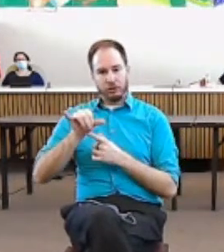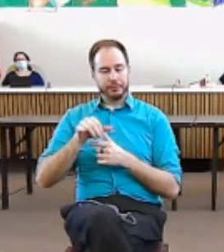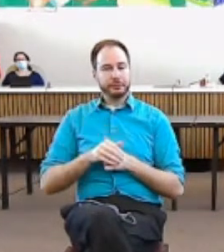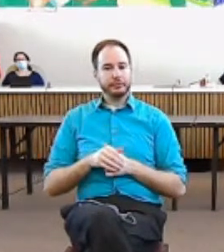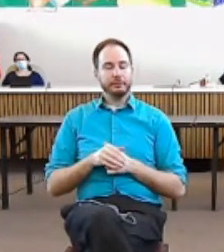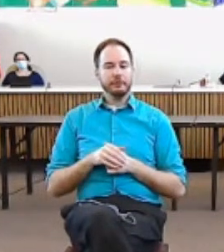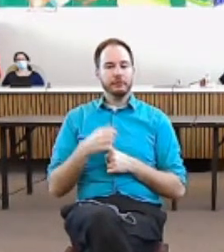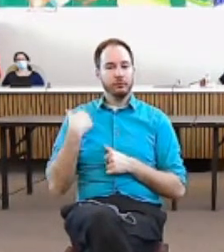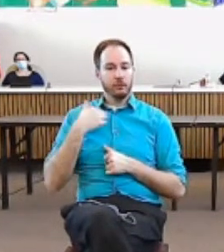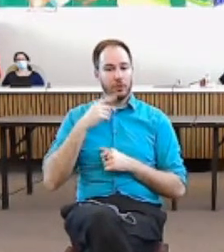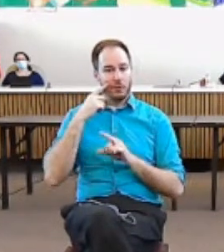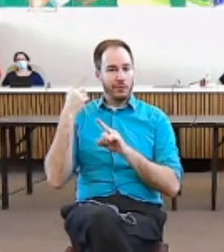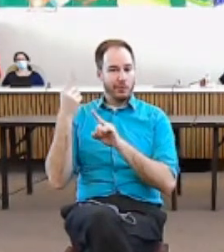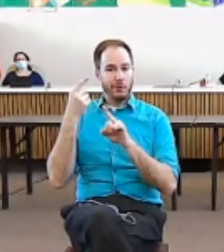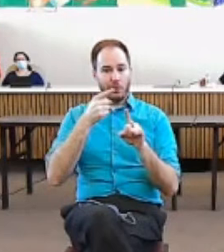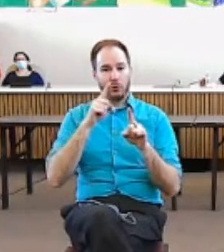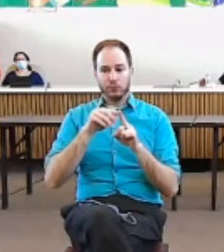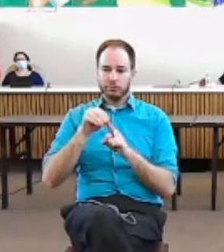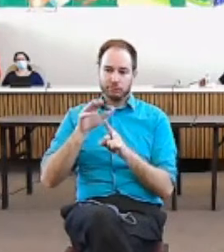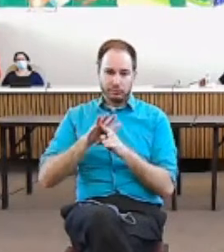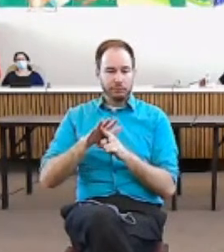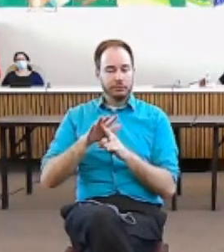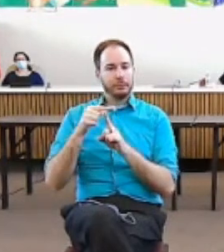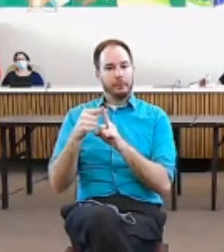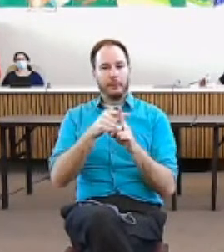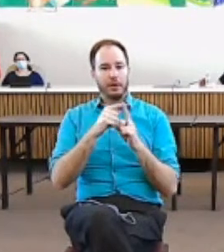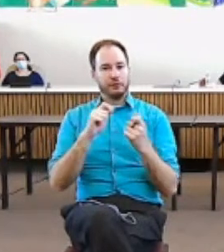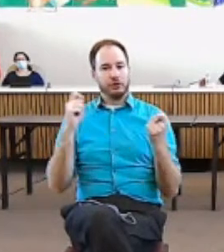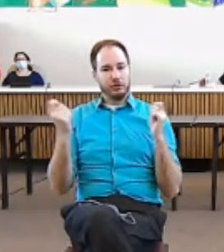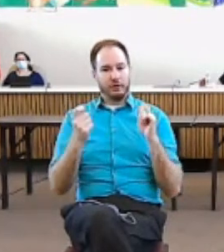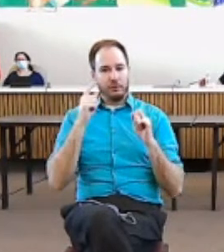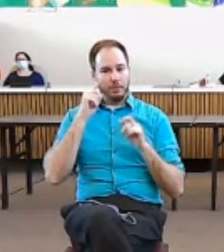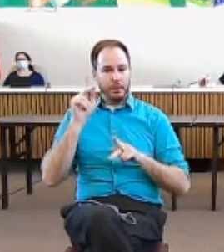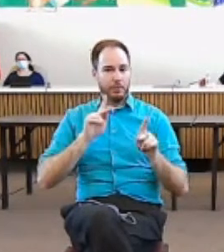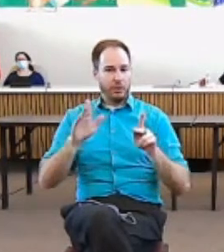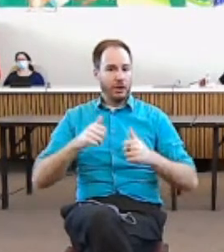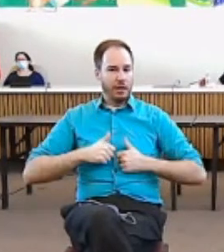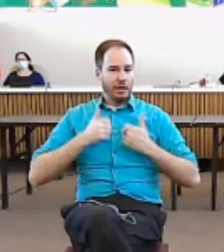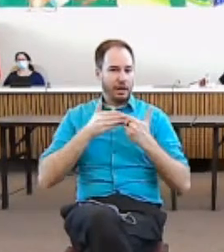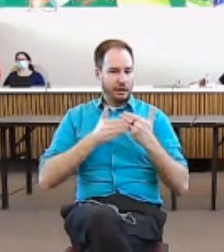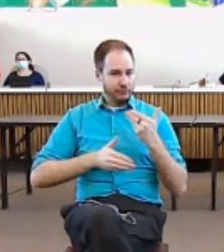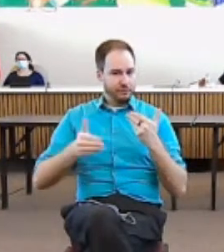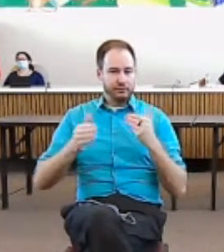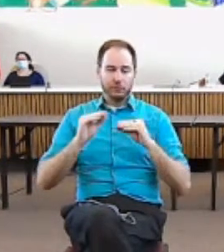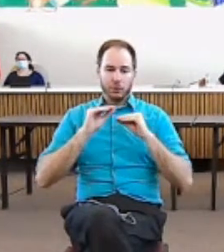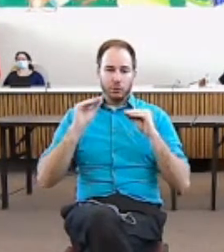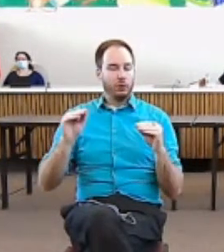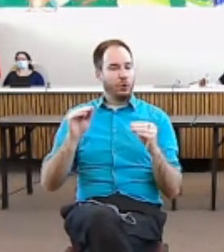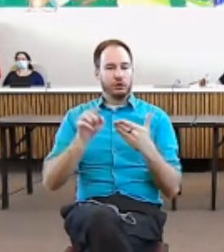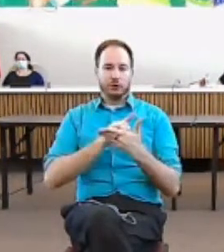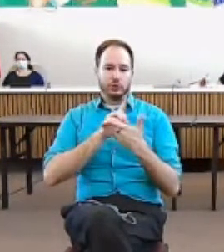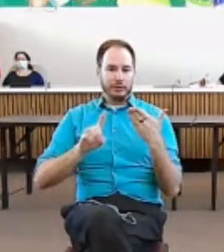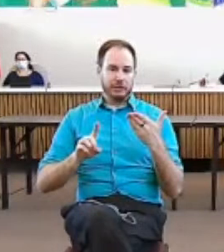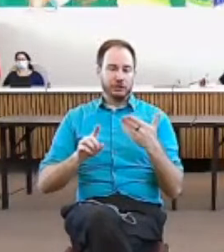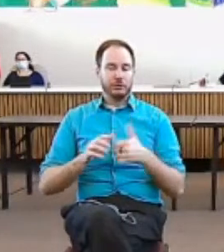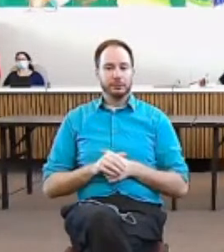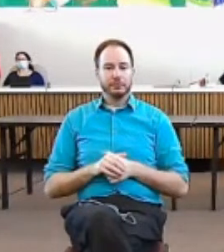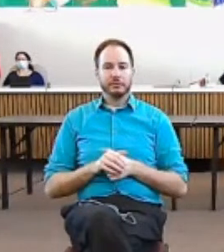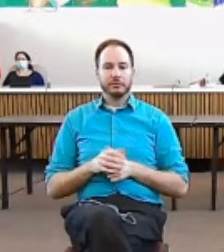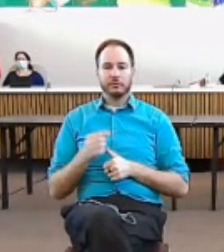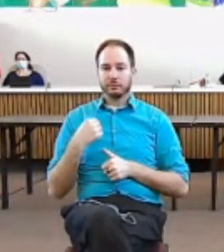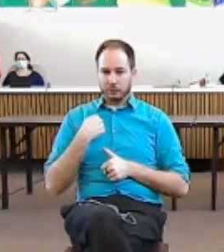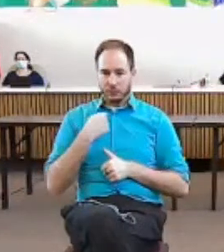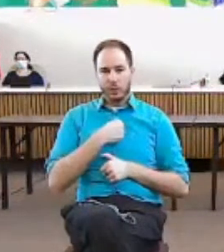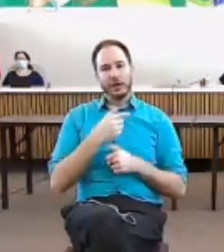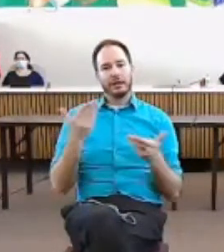our goal to touch others' lives in a positive way without any discrimination. We are